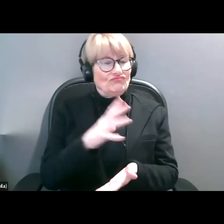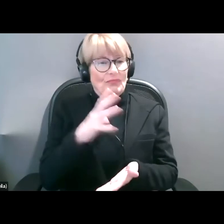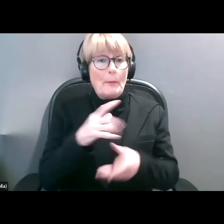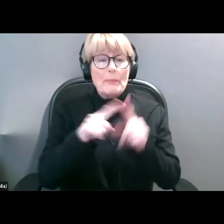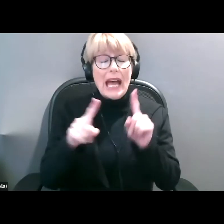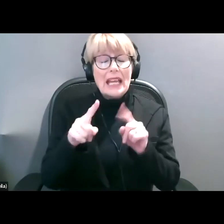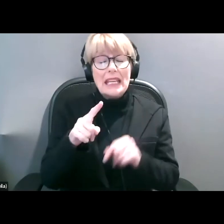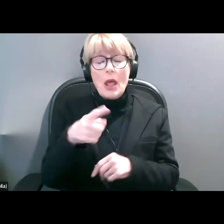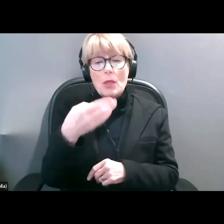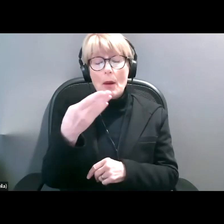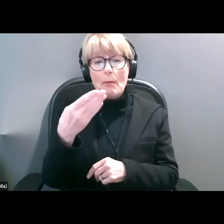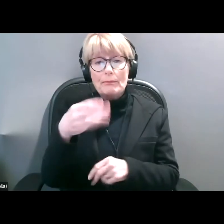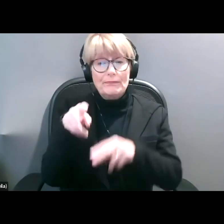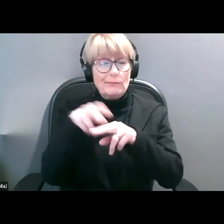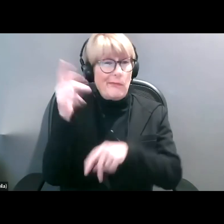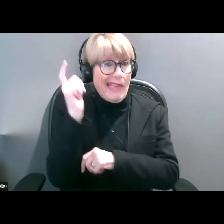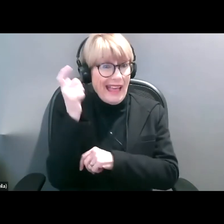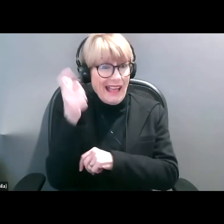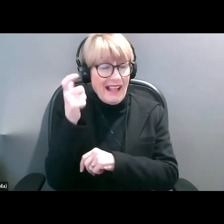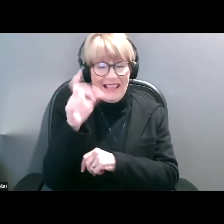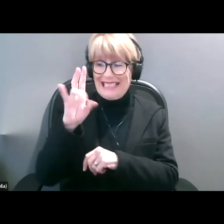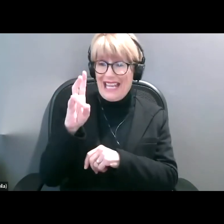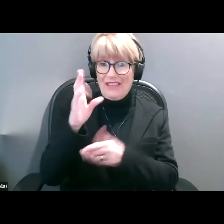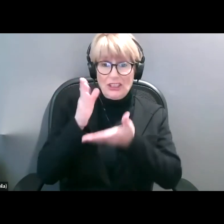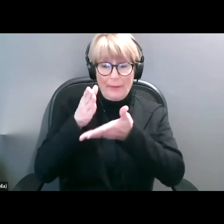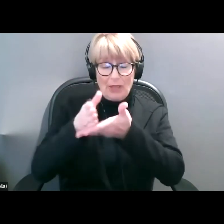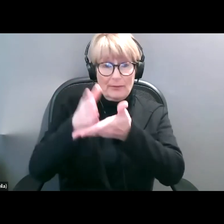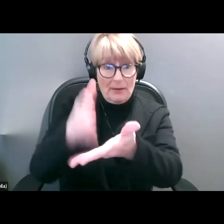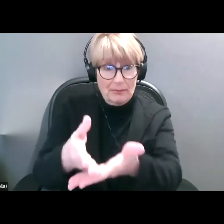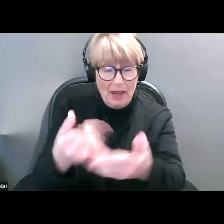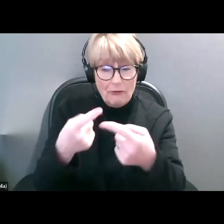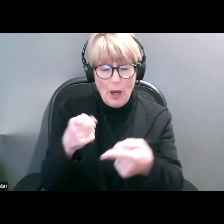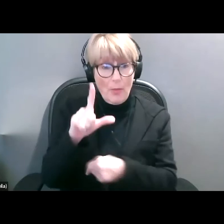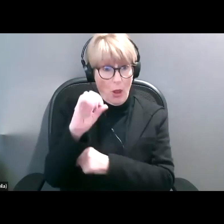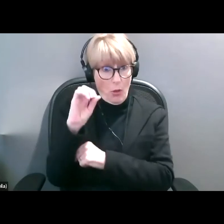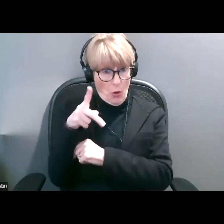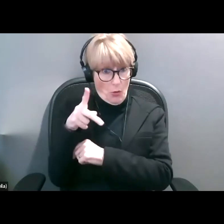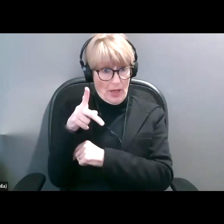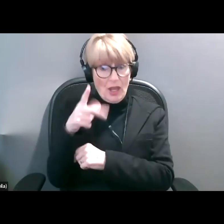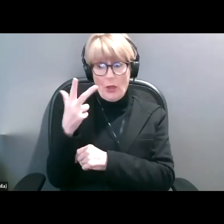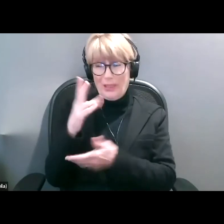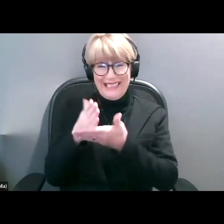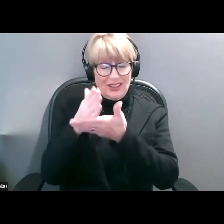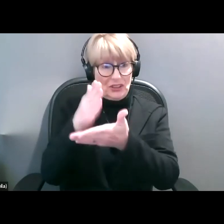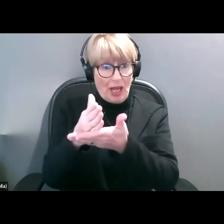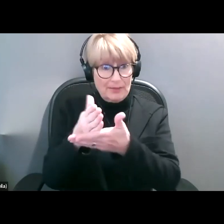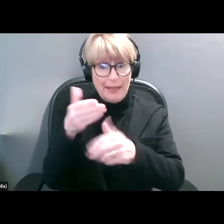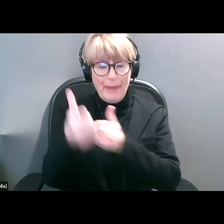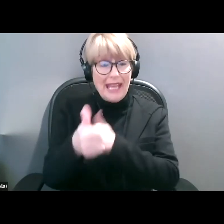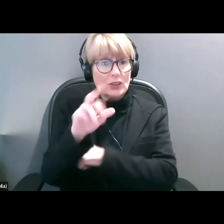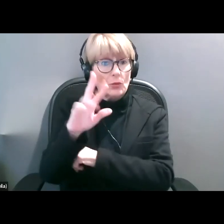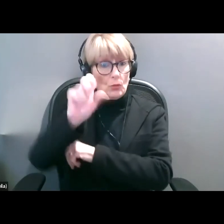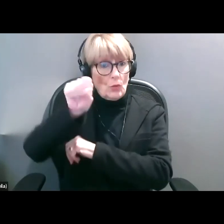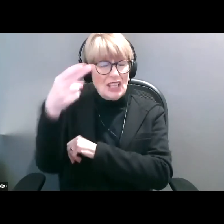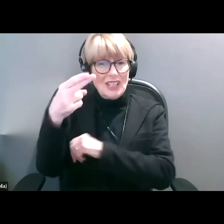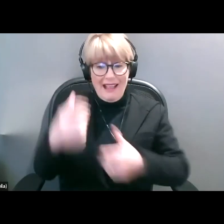past Rush, 7 stops from the loop, 3 stops past Rush to Garfield Park, that life expectancy